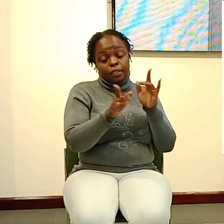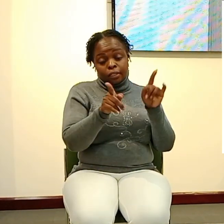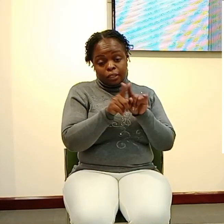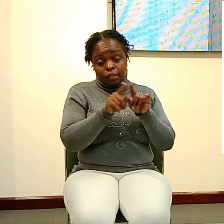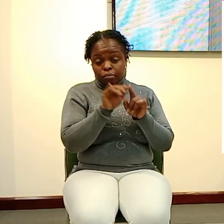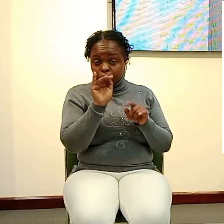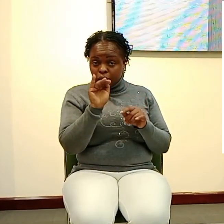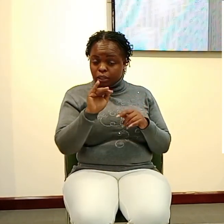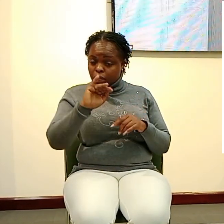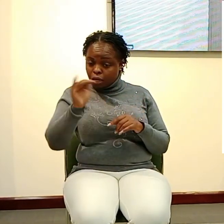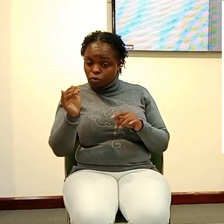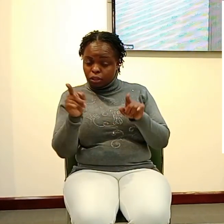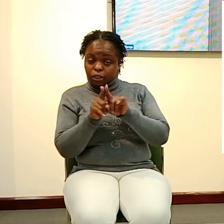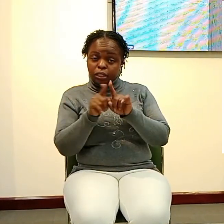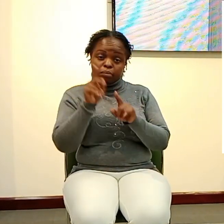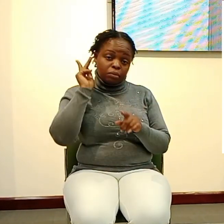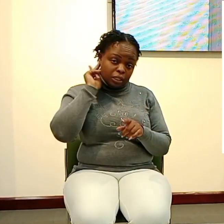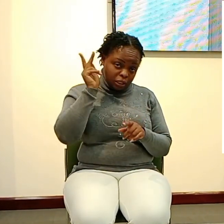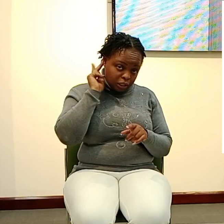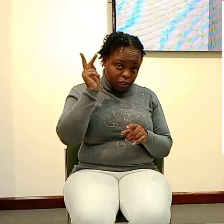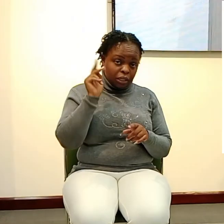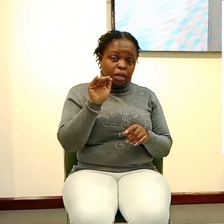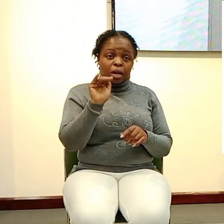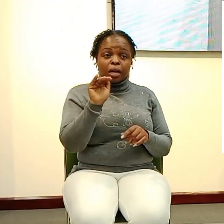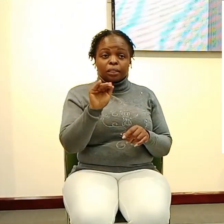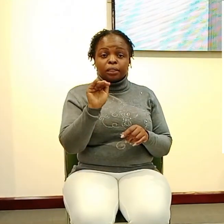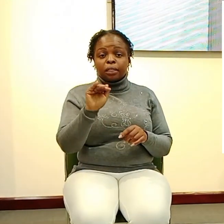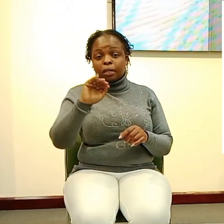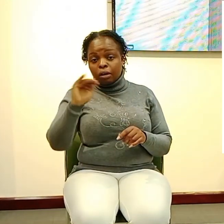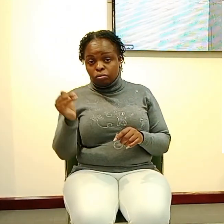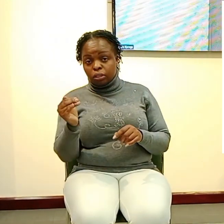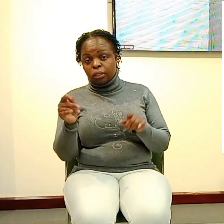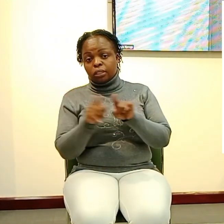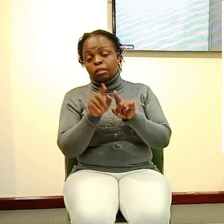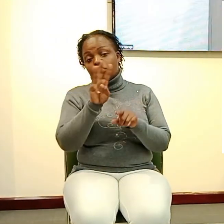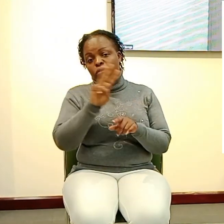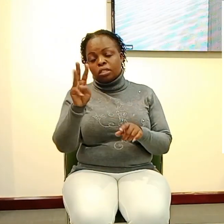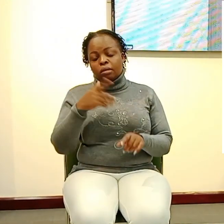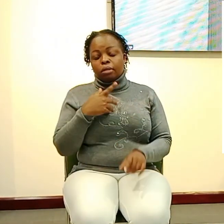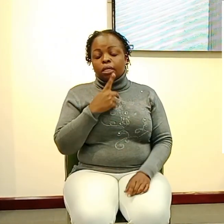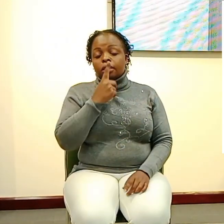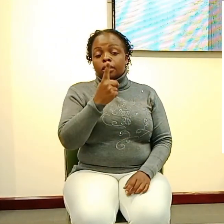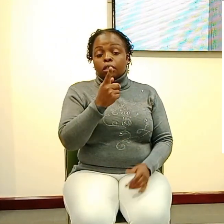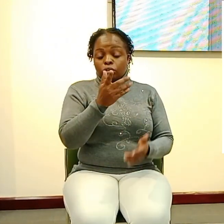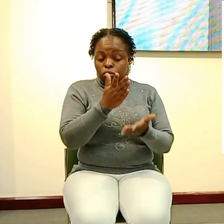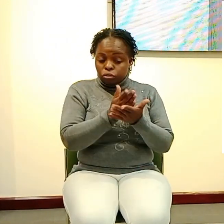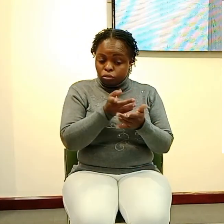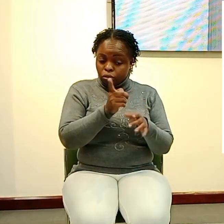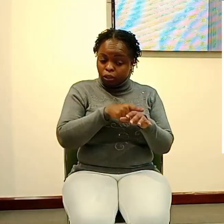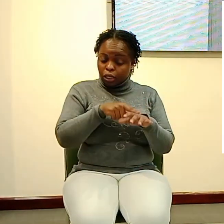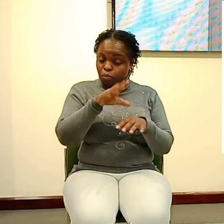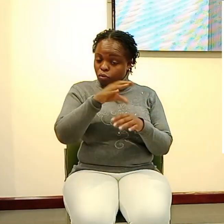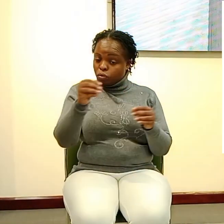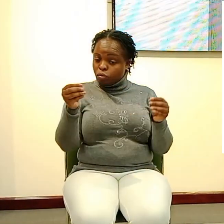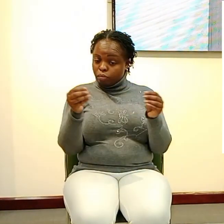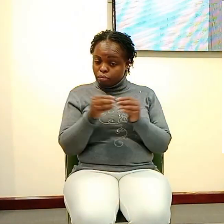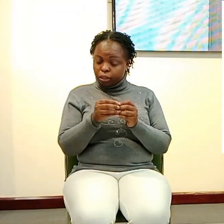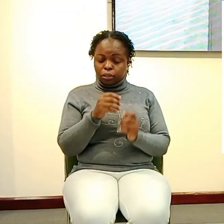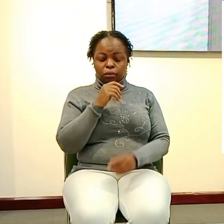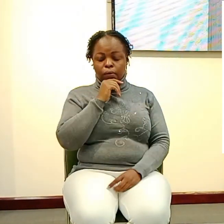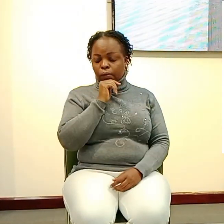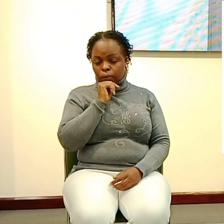ask the counties like Kisii, ask counties like Western. I am telling you, when you enter a meeting, you're